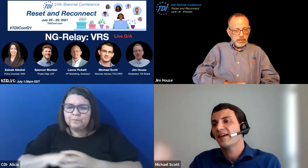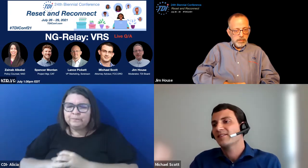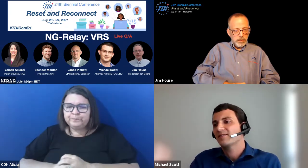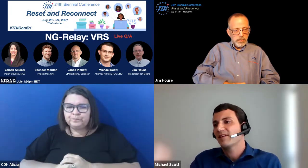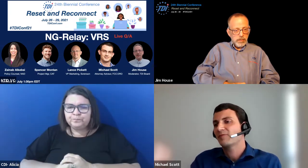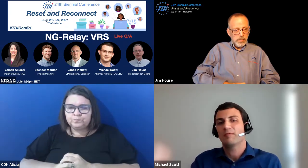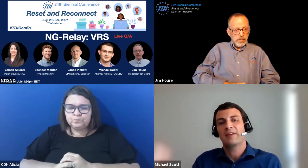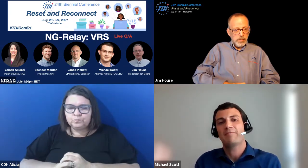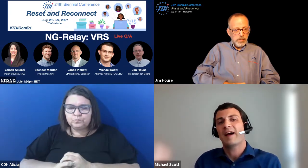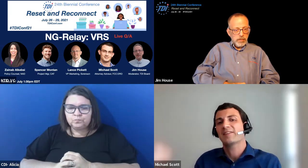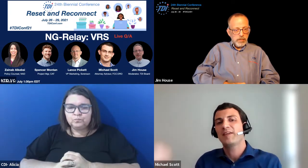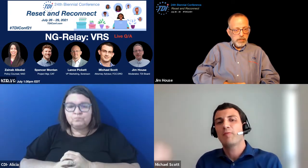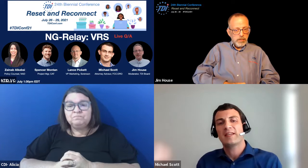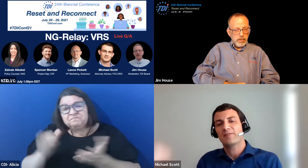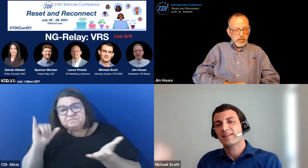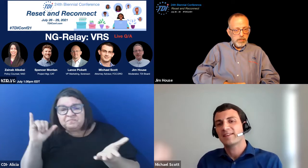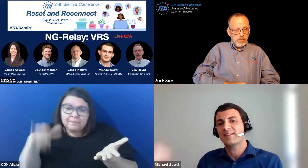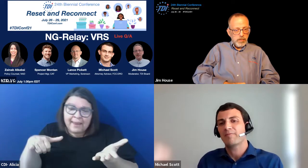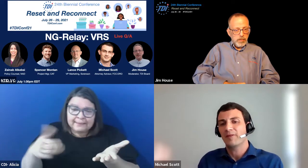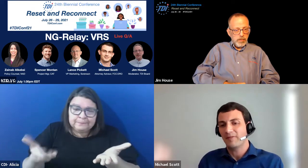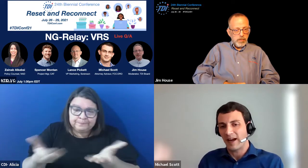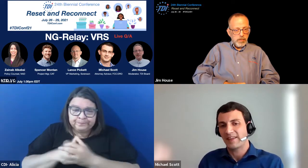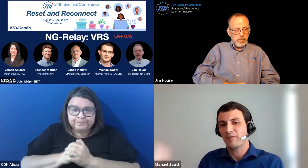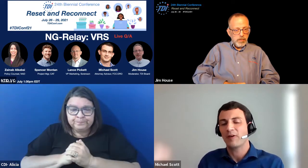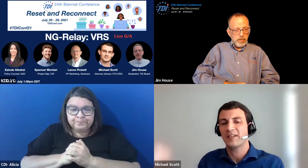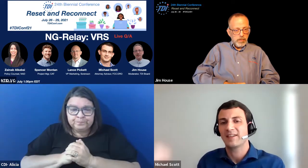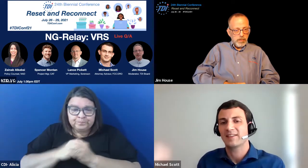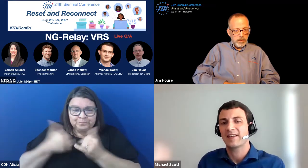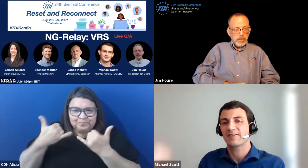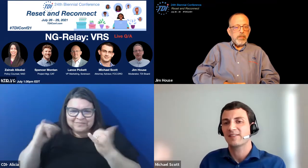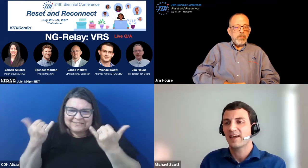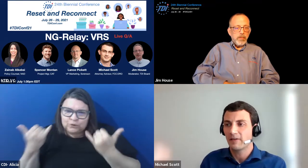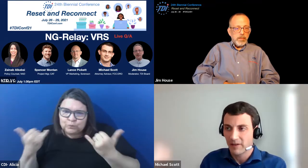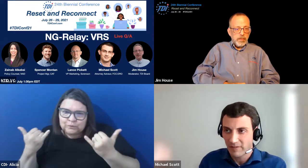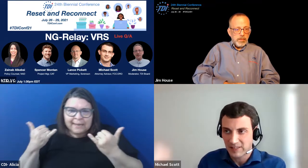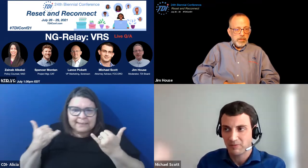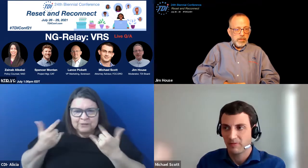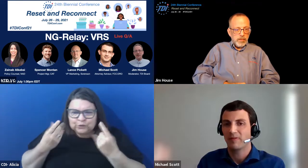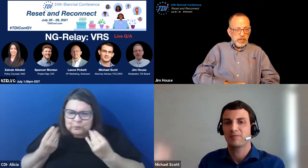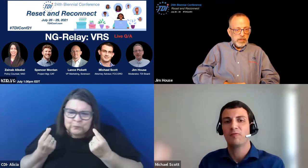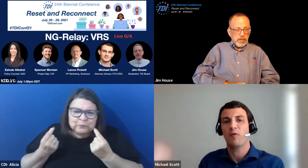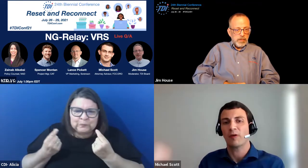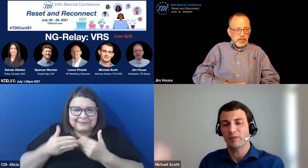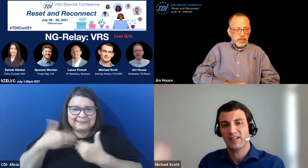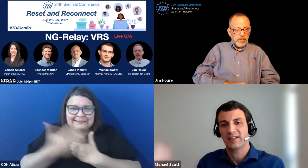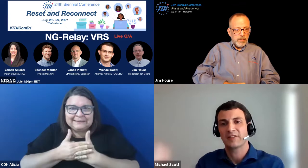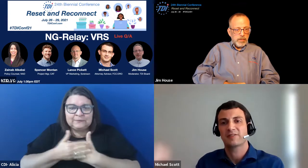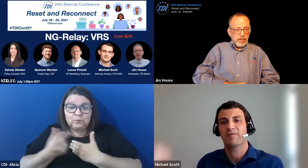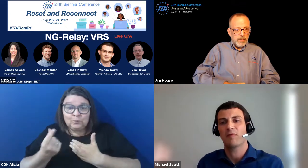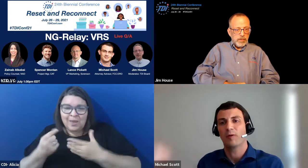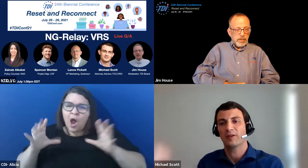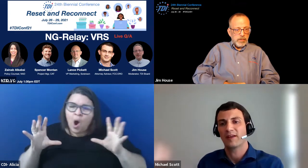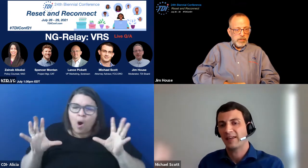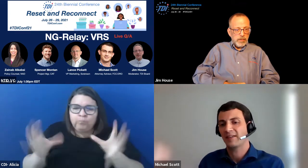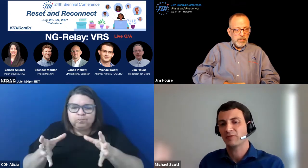So, and that's what we keep, I guess we keep waiting for that next step. But I think we all need to get together and say, let's move forward. Let's take another